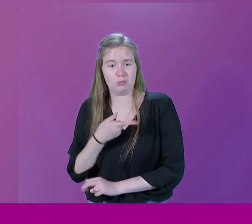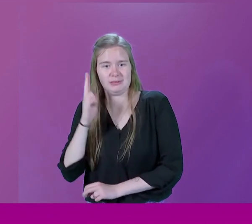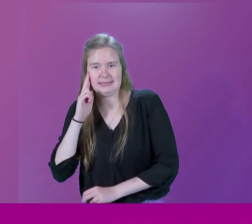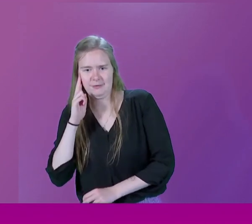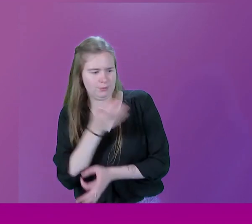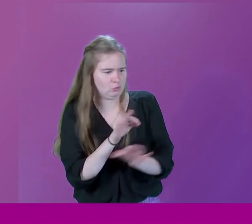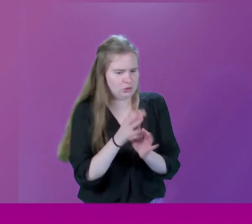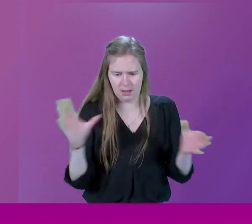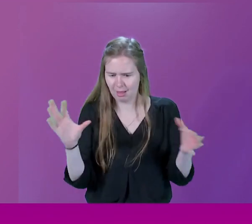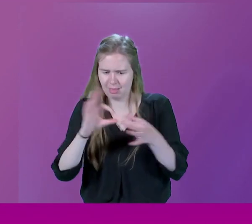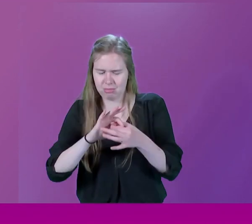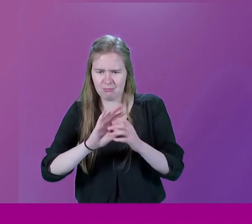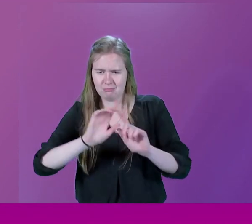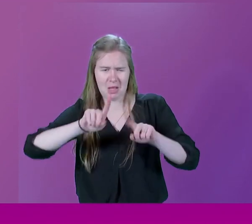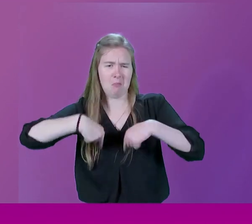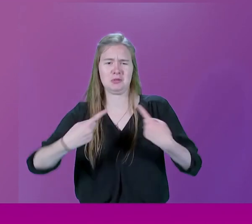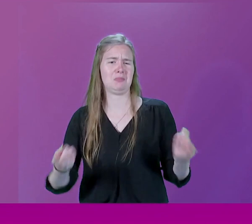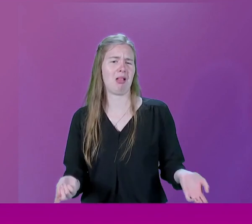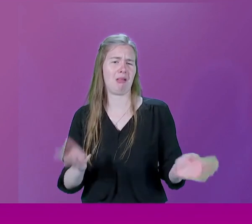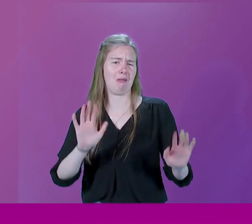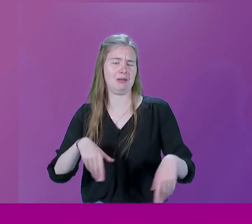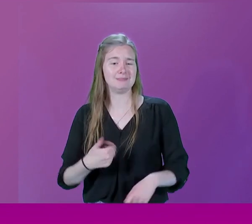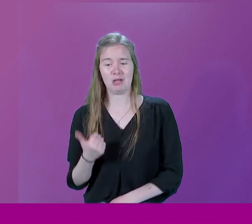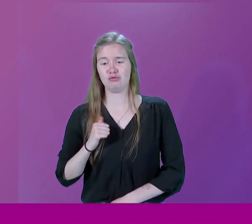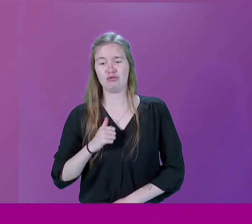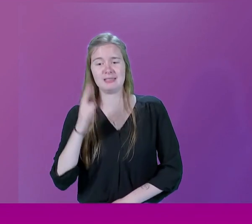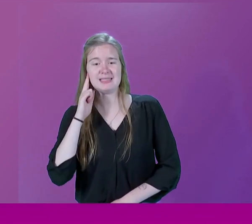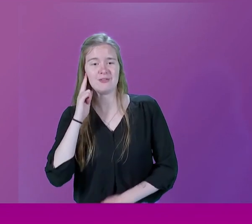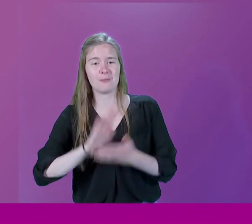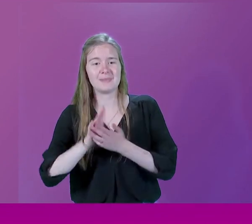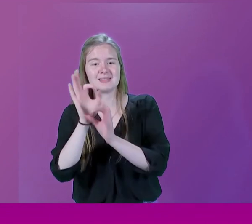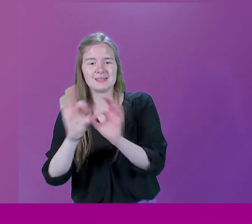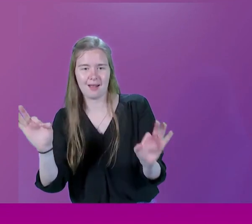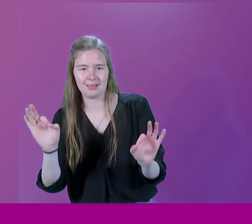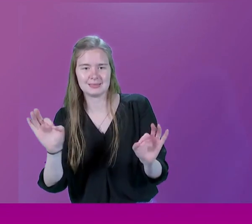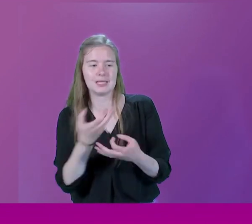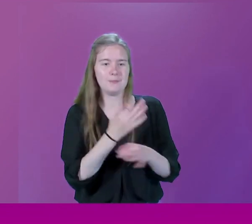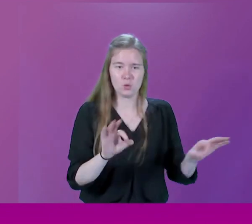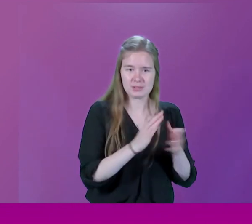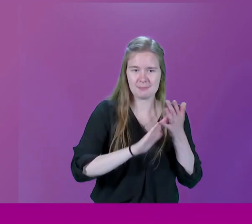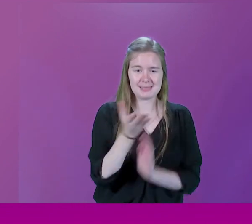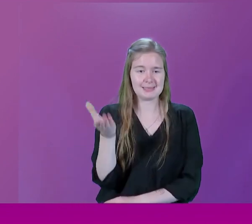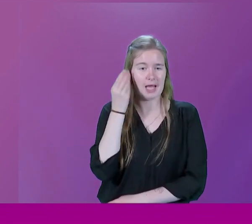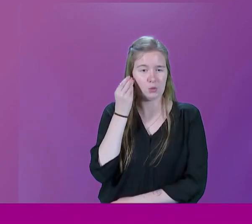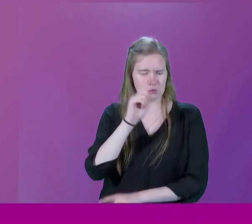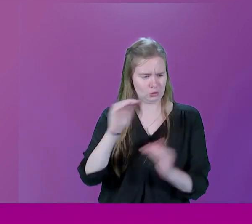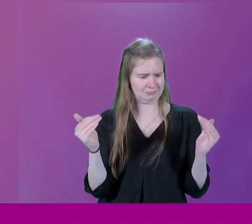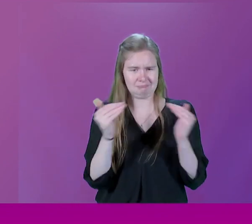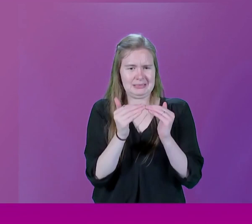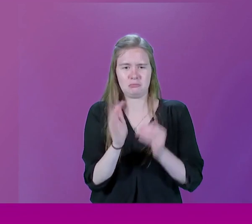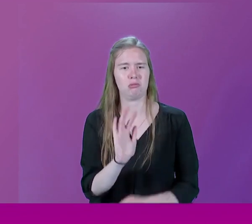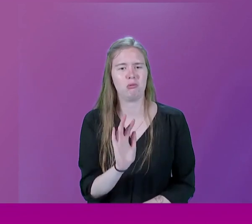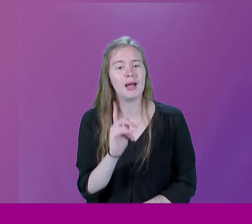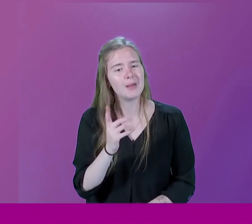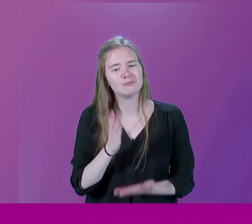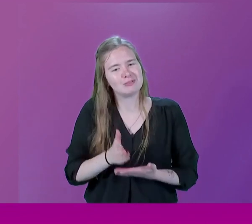deafness and music together, because people assumed that deafness was about silence, music is about sound. So there's no way they can meet in the